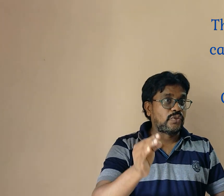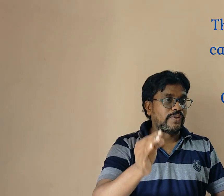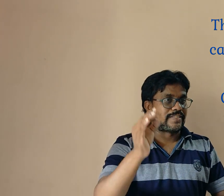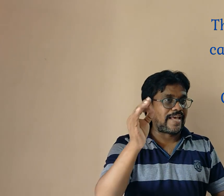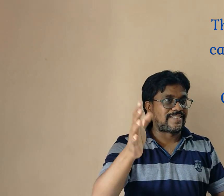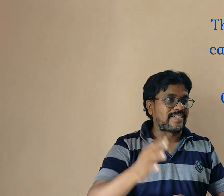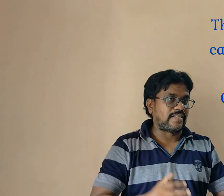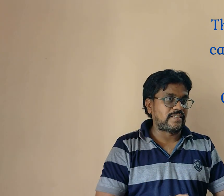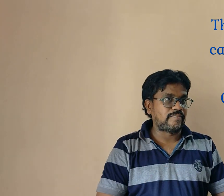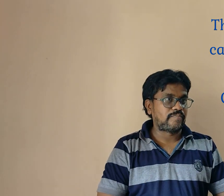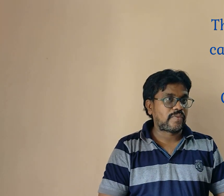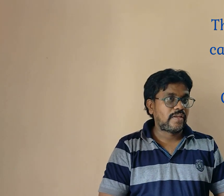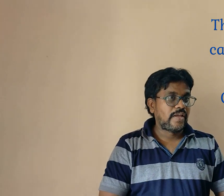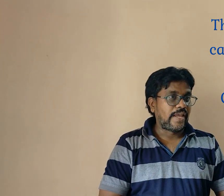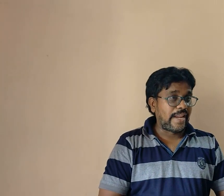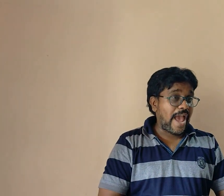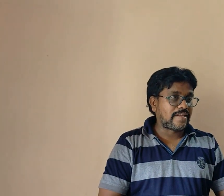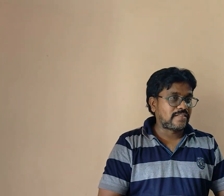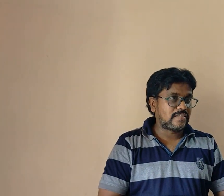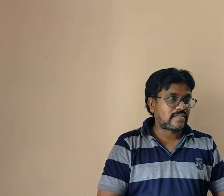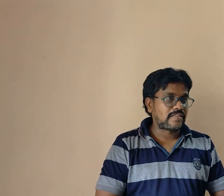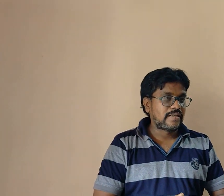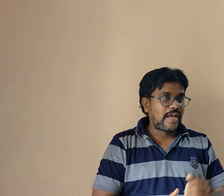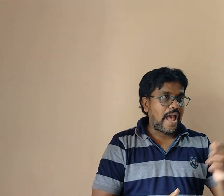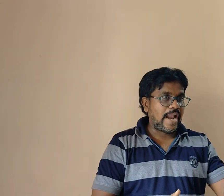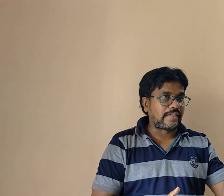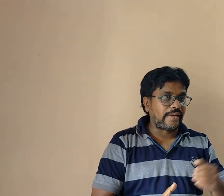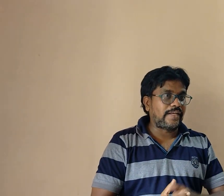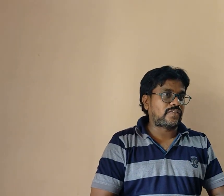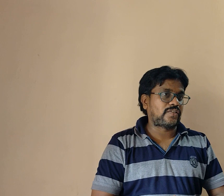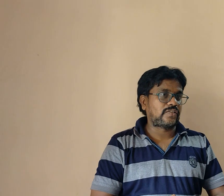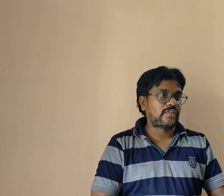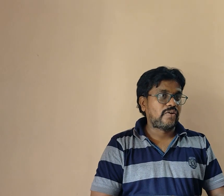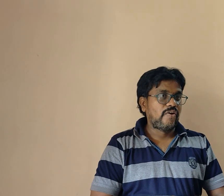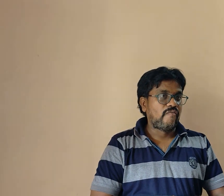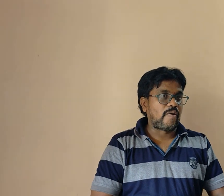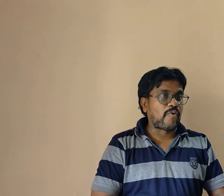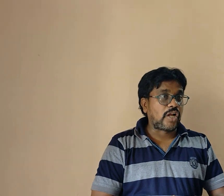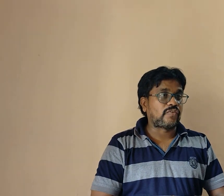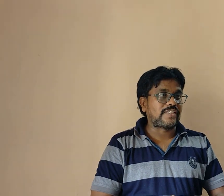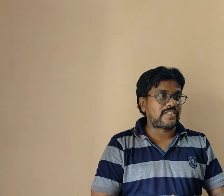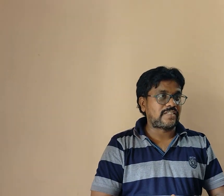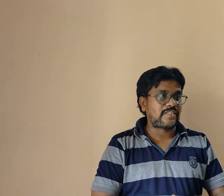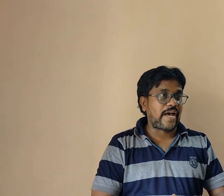in Sanskrit. Iranians and Greeks from northwest